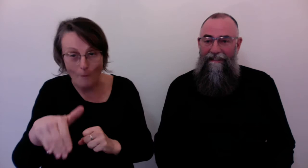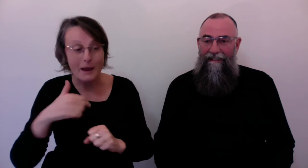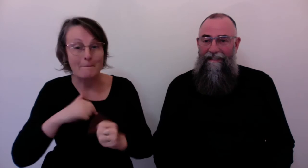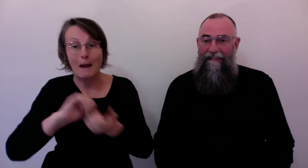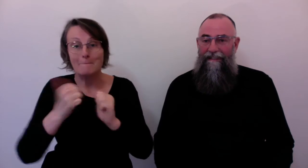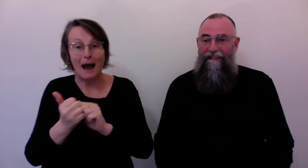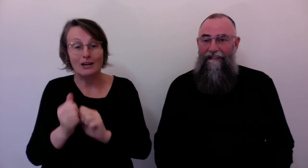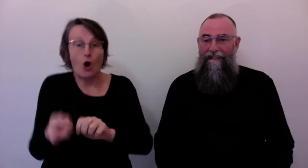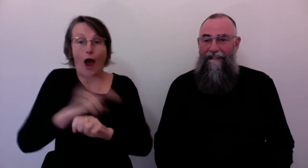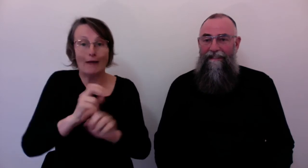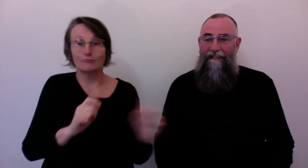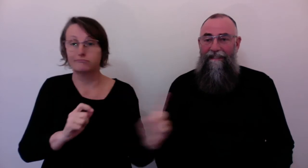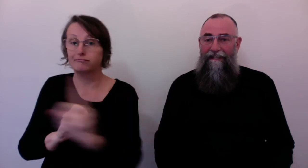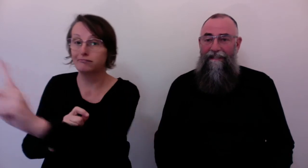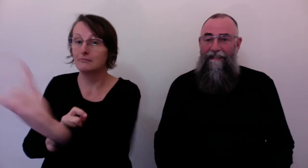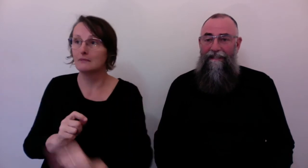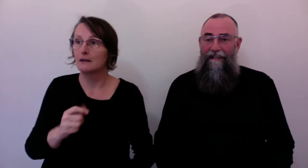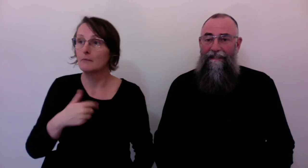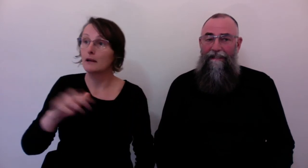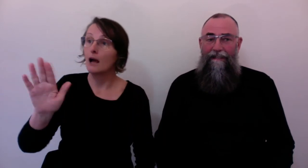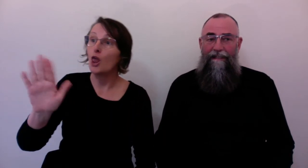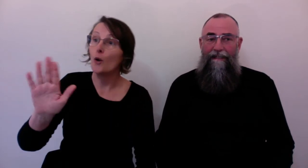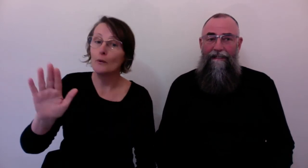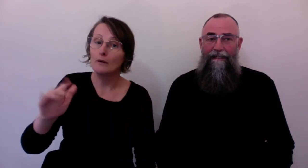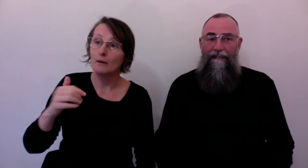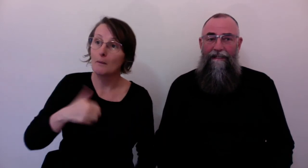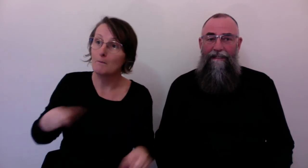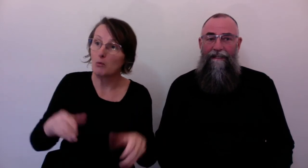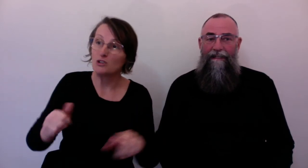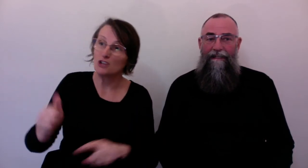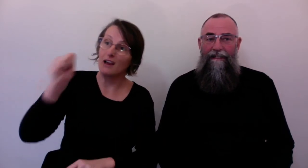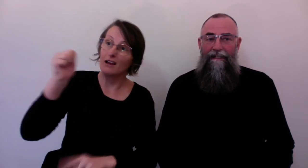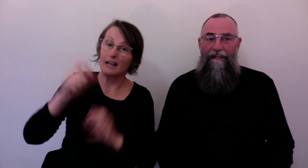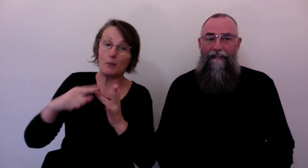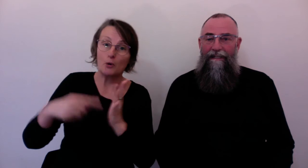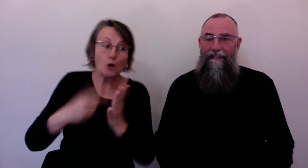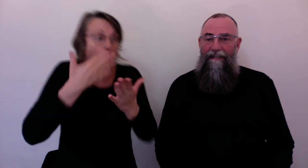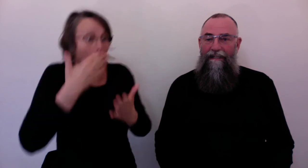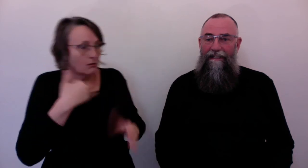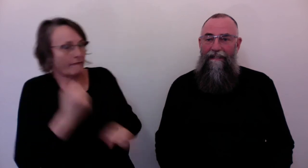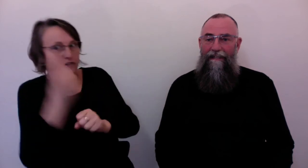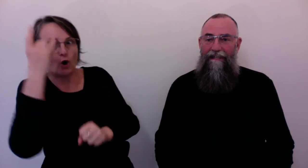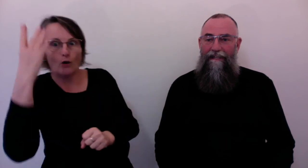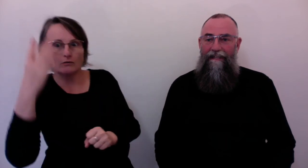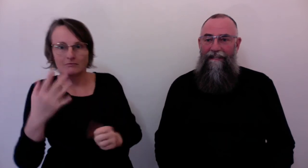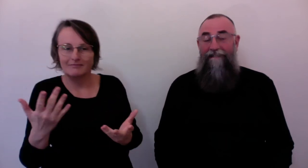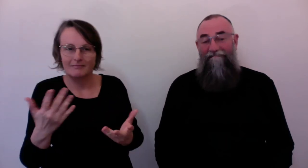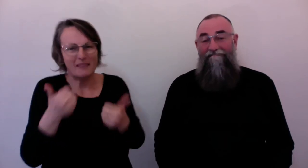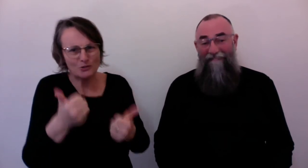just walked inside. And I was like, oh, hey, baby, my chair's in the boot. I was like, oh my God, I forgot. Like, you just completely forgot. Yeah. You know, it's nice when I people guess do we're